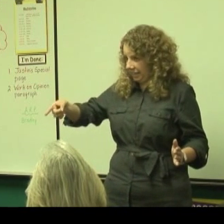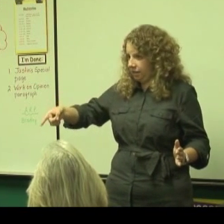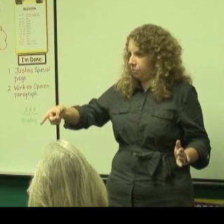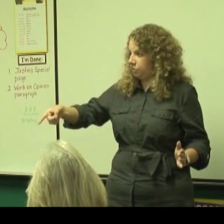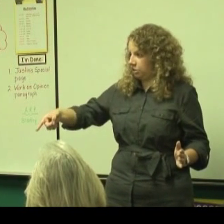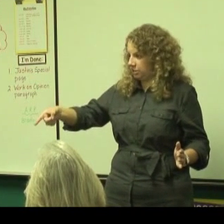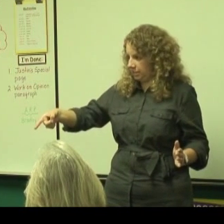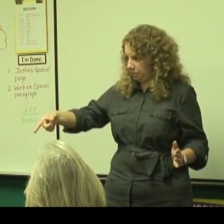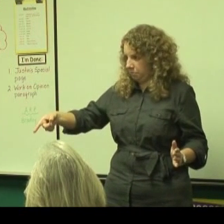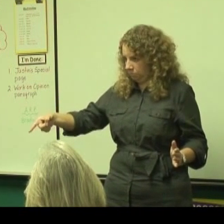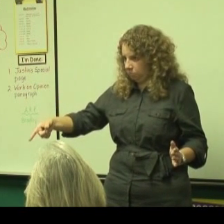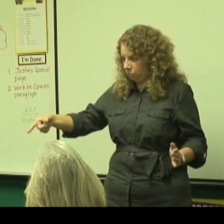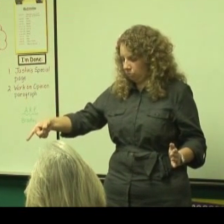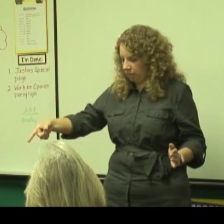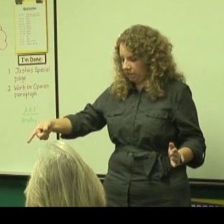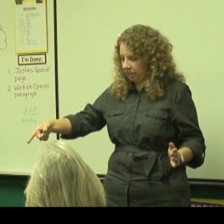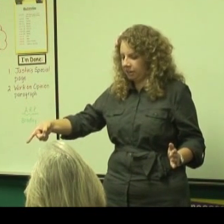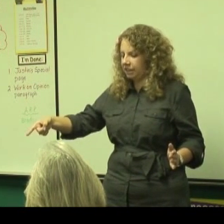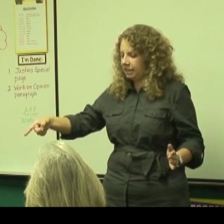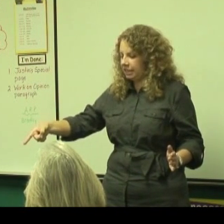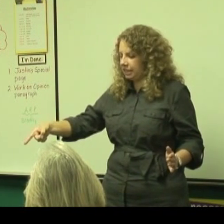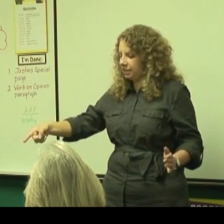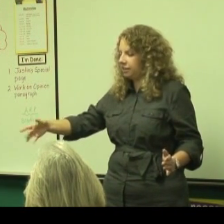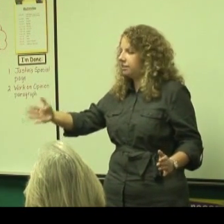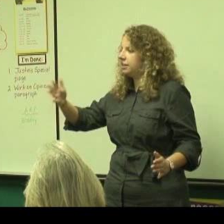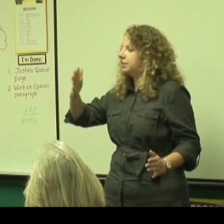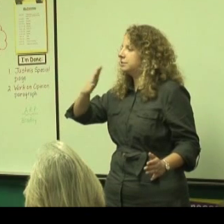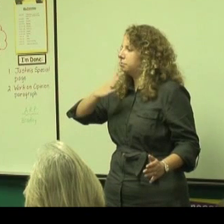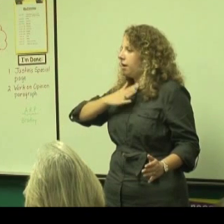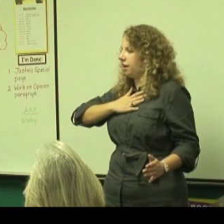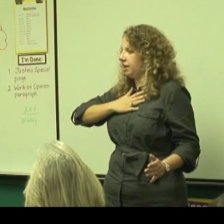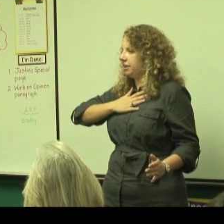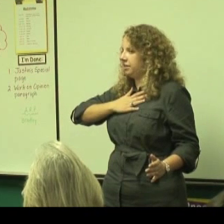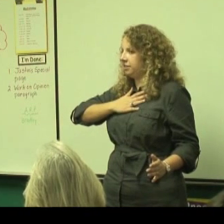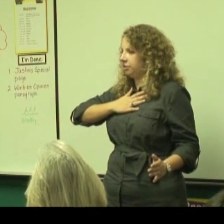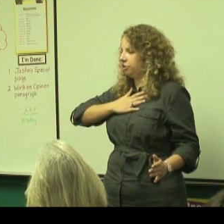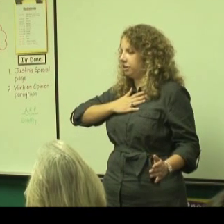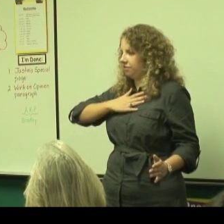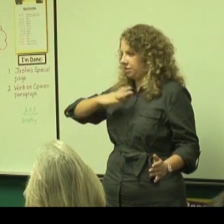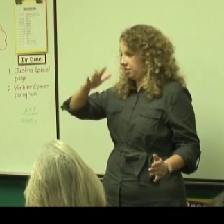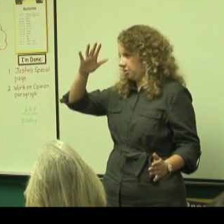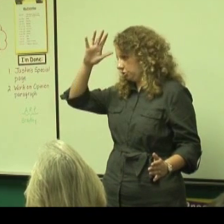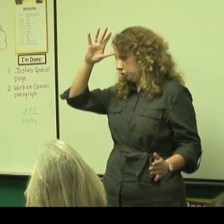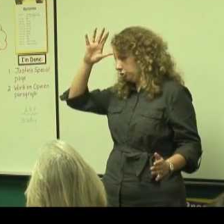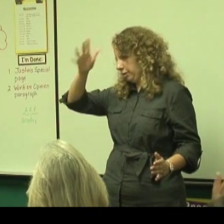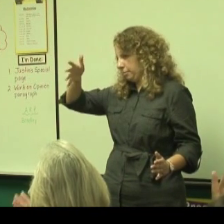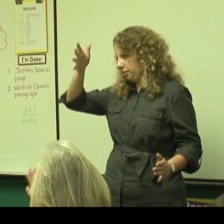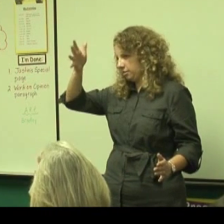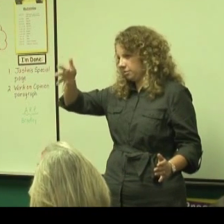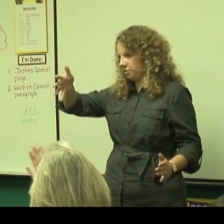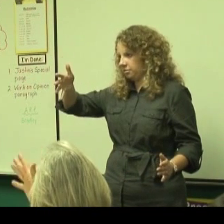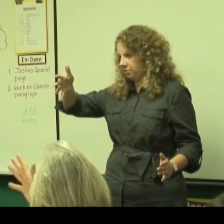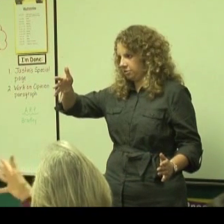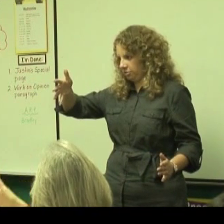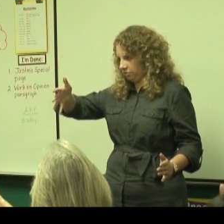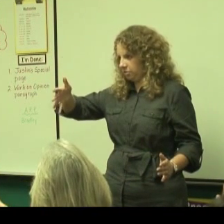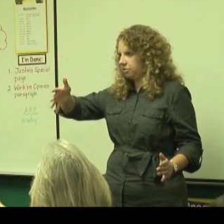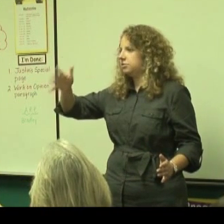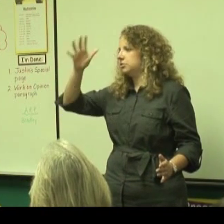I'm referring to the same man here. He is my grandfather, for grandpa.